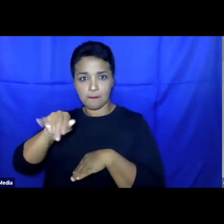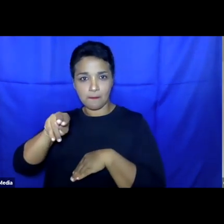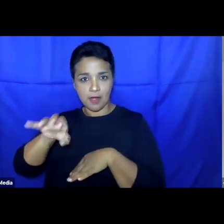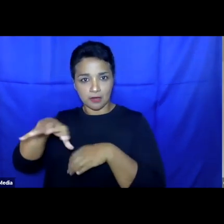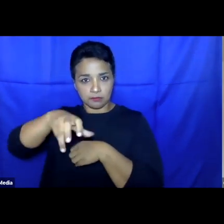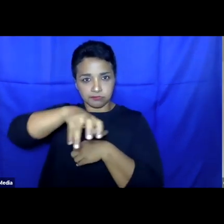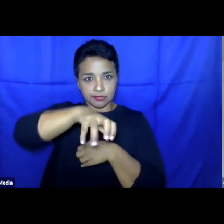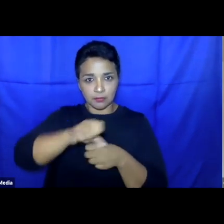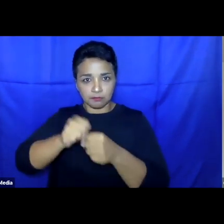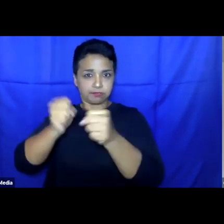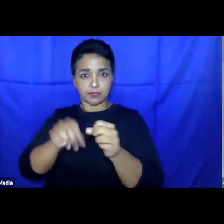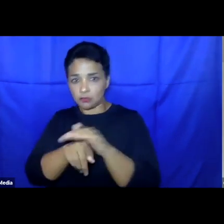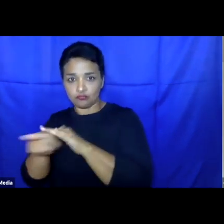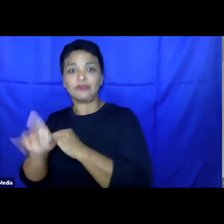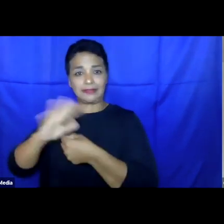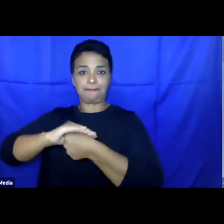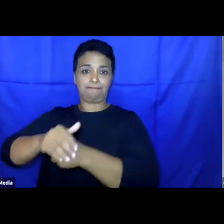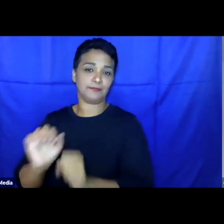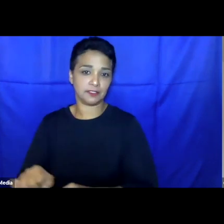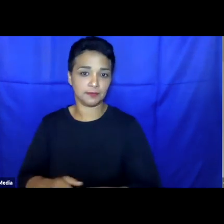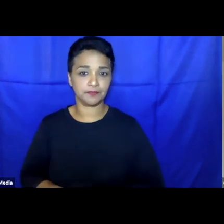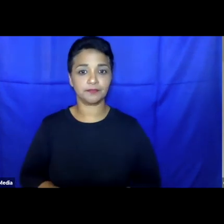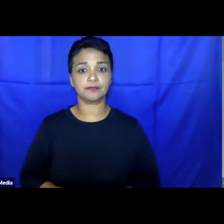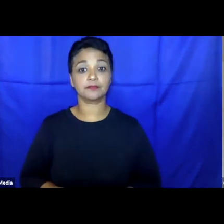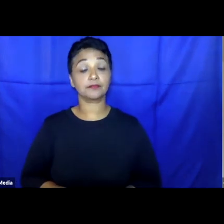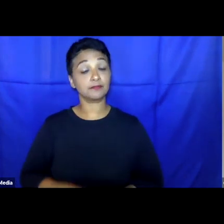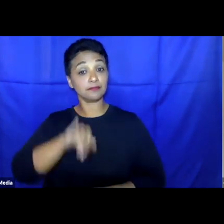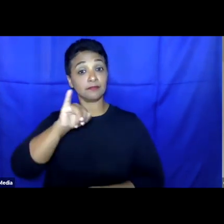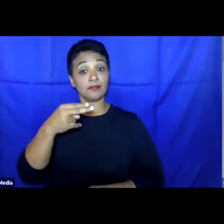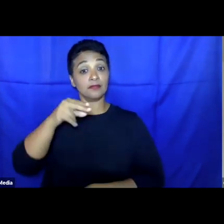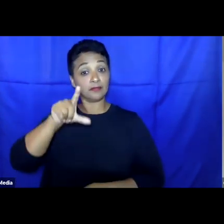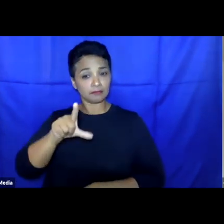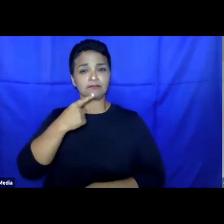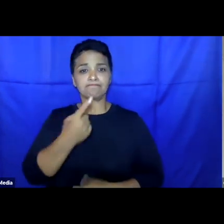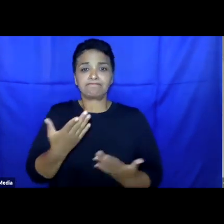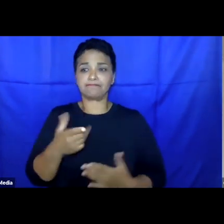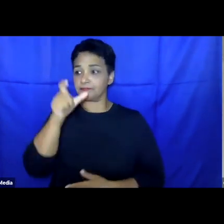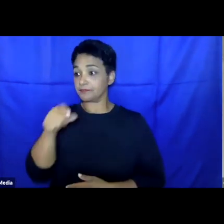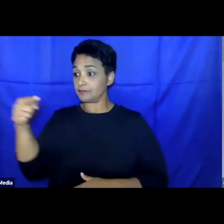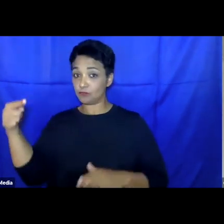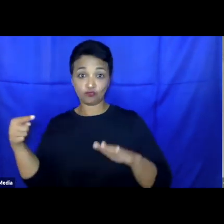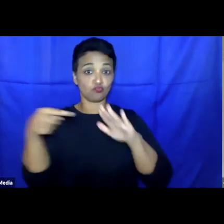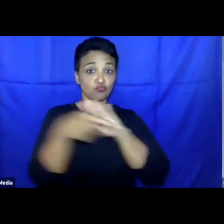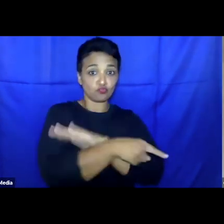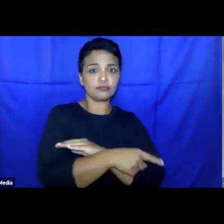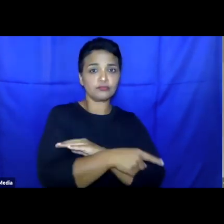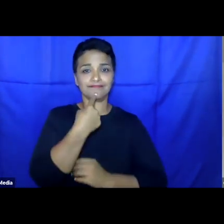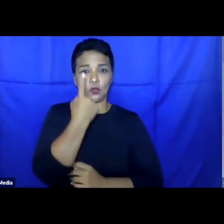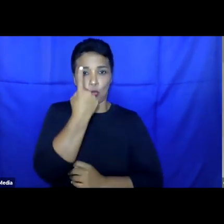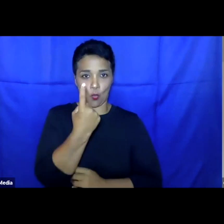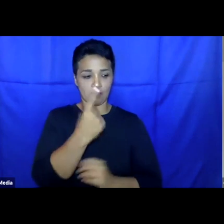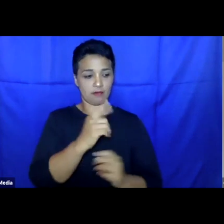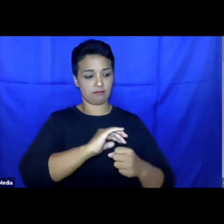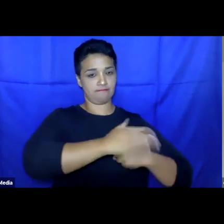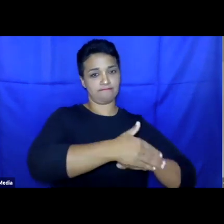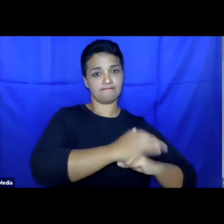But even in conflict, IHL rarely applies on its own, and a person experiencing displacement will rarely fall under only one legal regime.